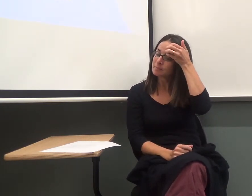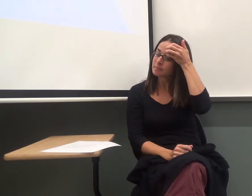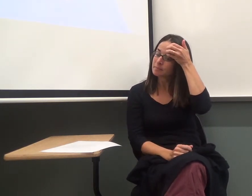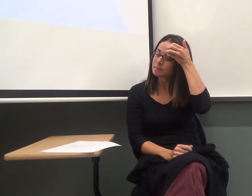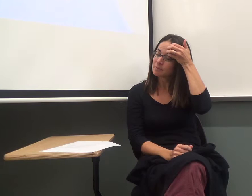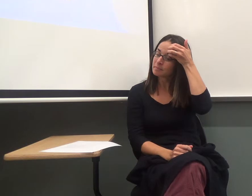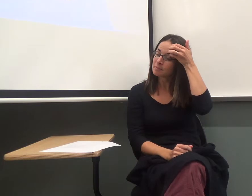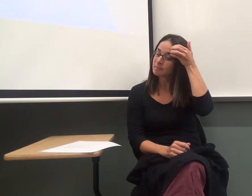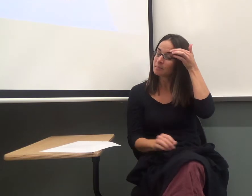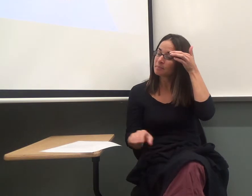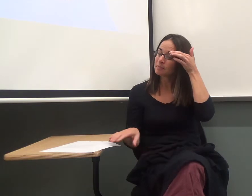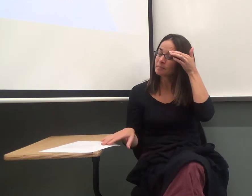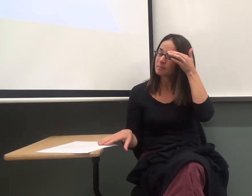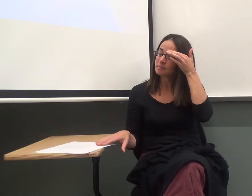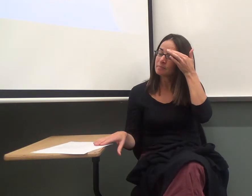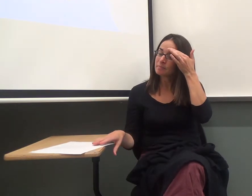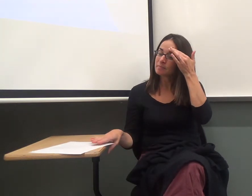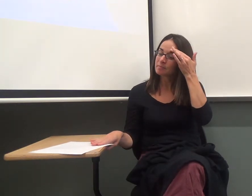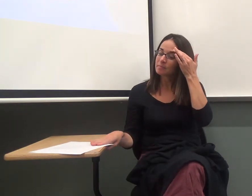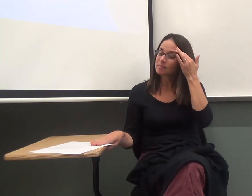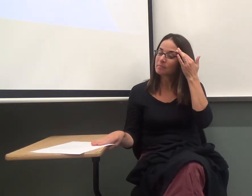is it an adjective or an adverb? Adverb.